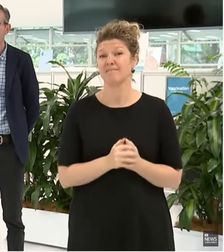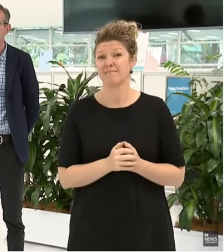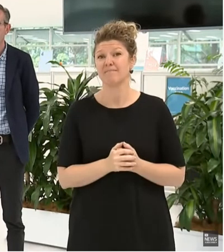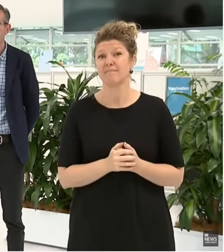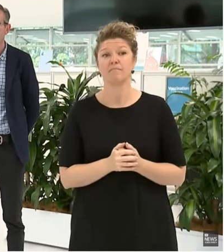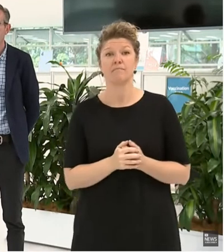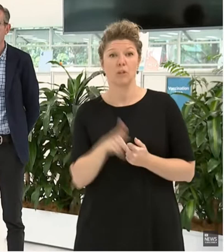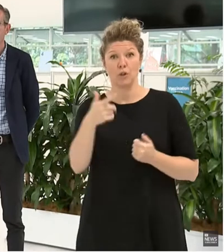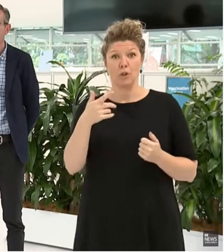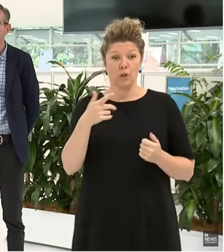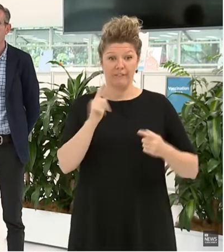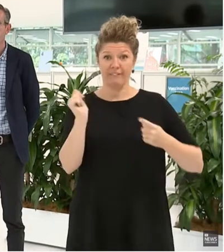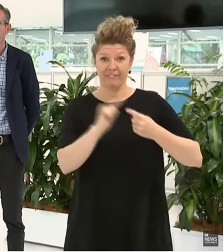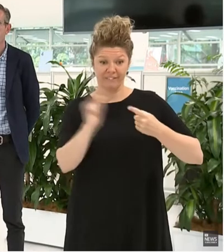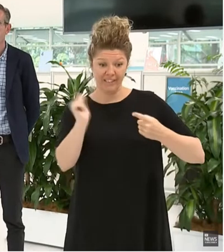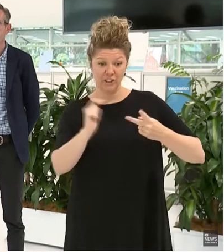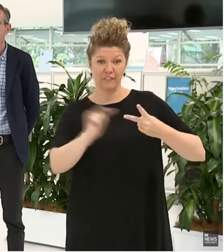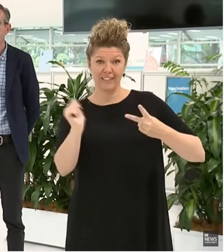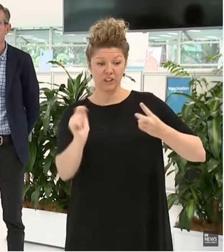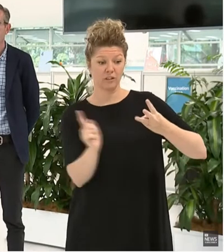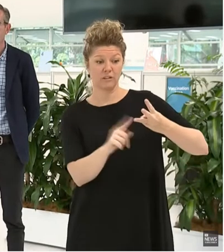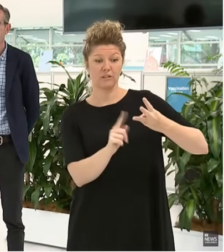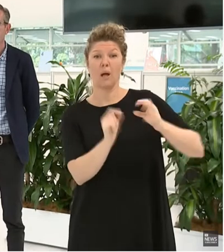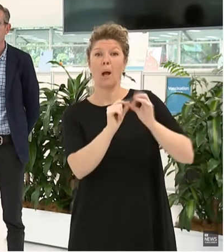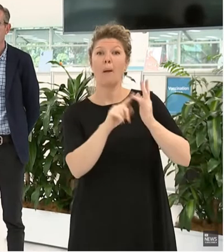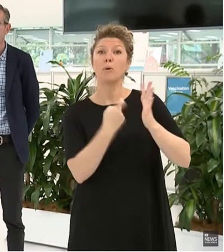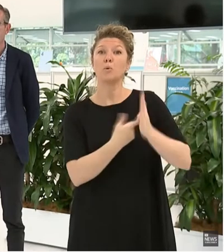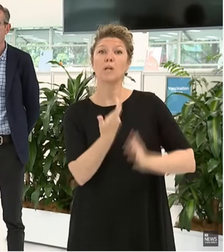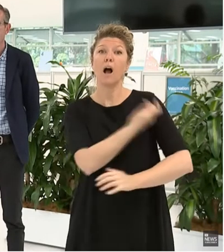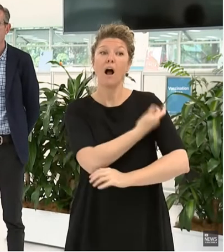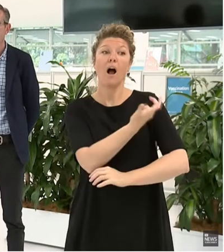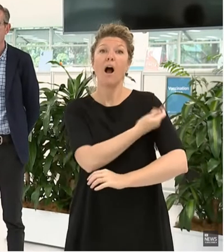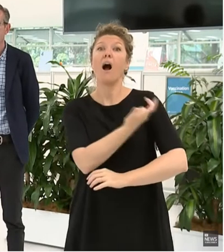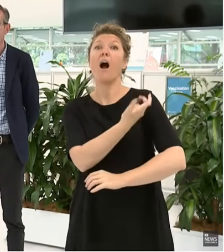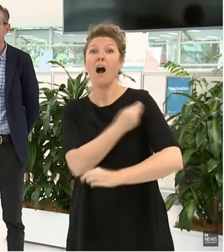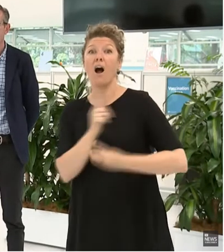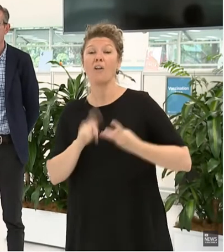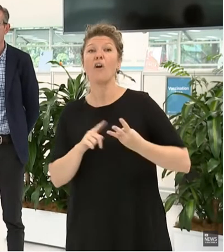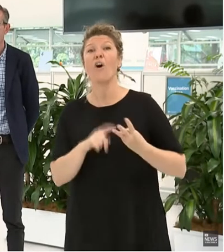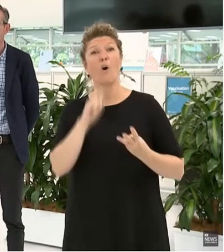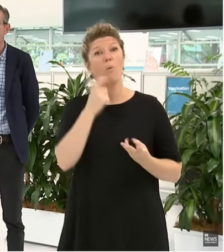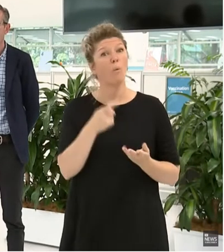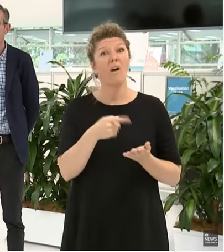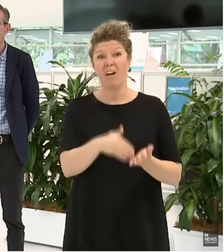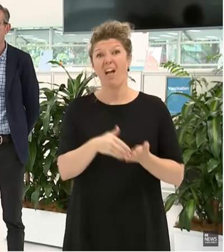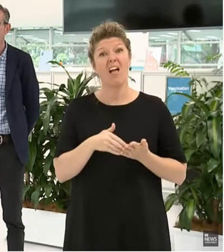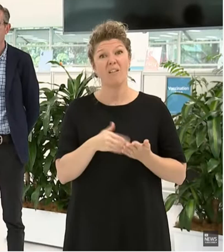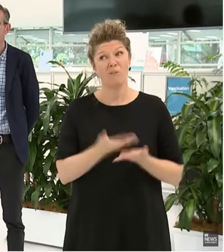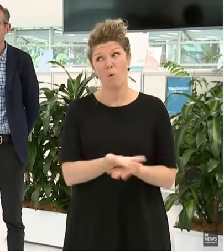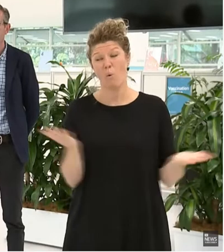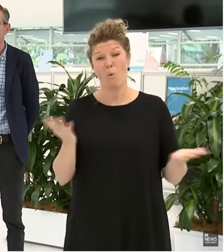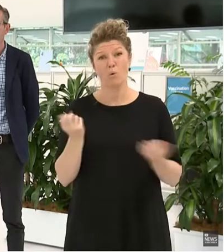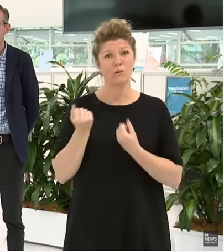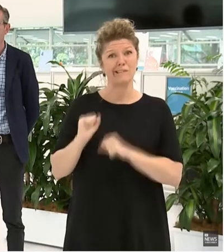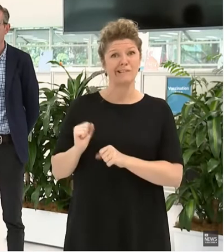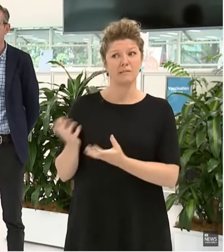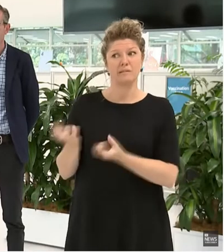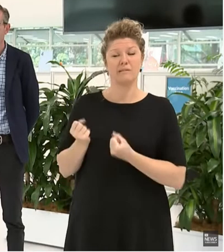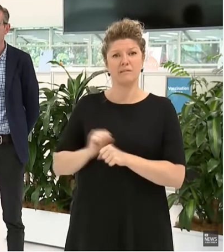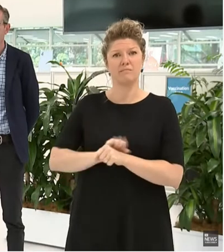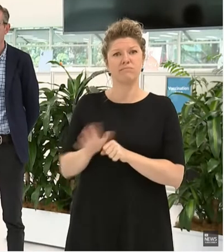have the booster, will empower you to meet the oncoming Omicron variant of this